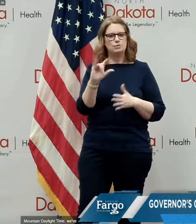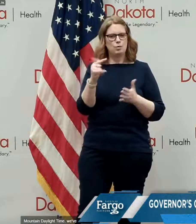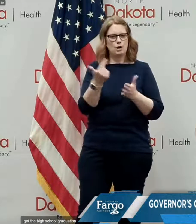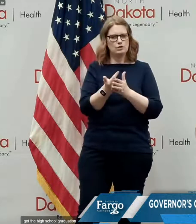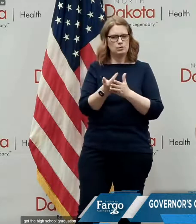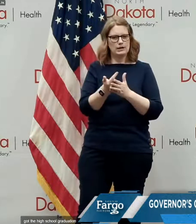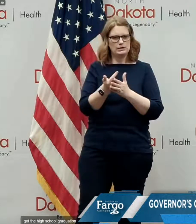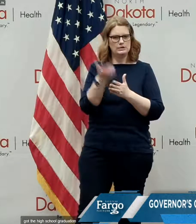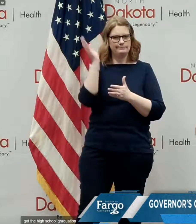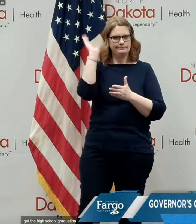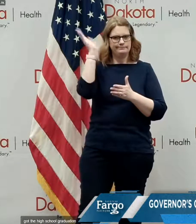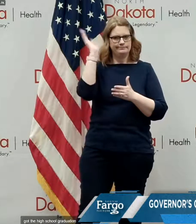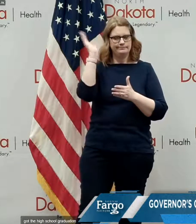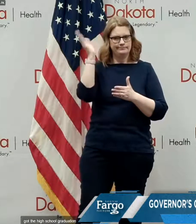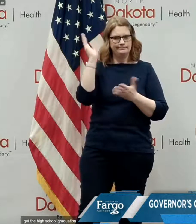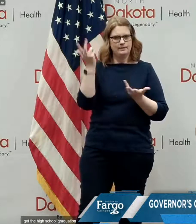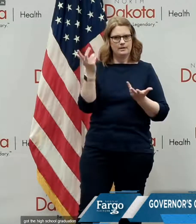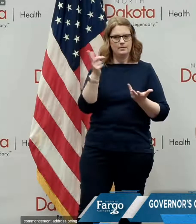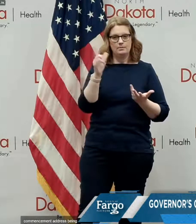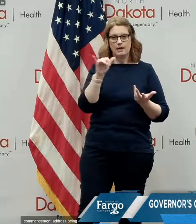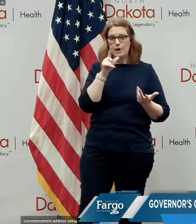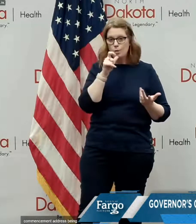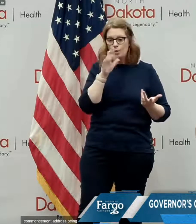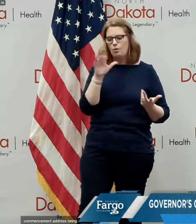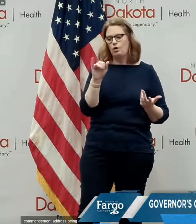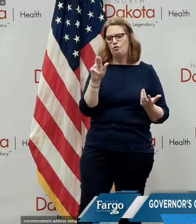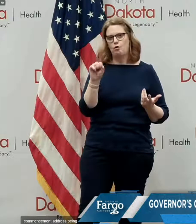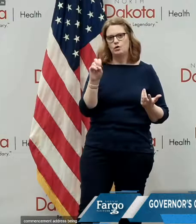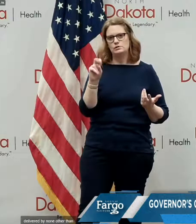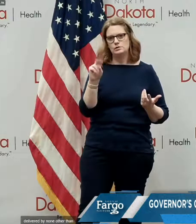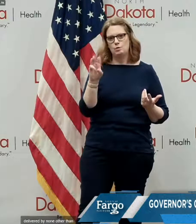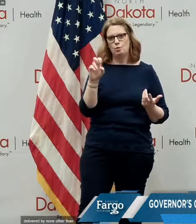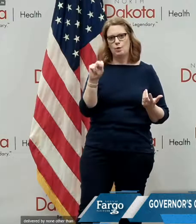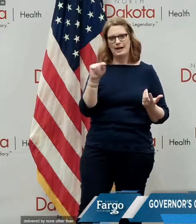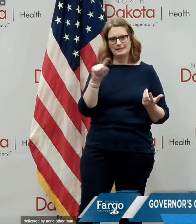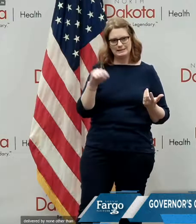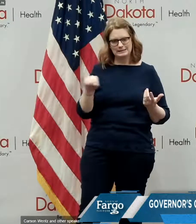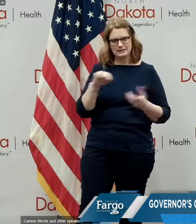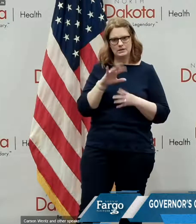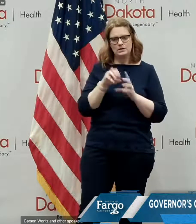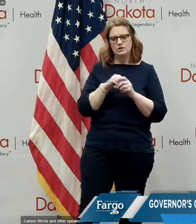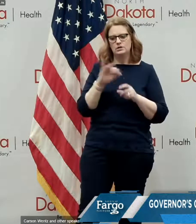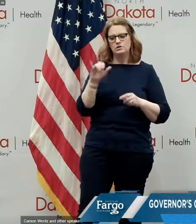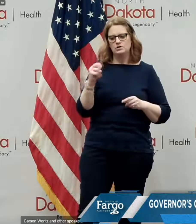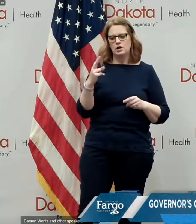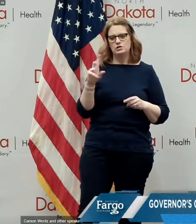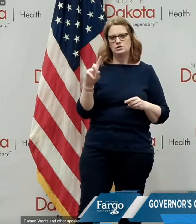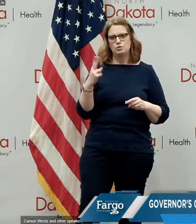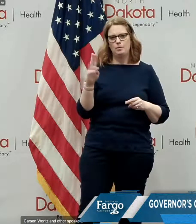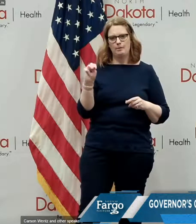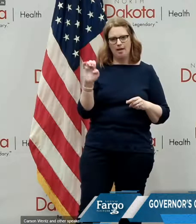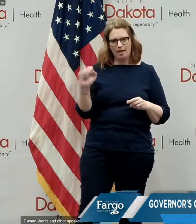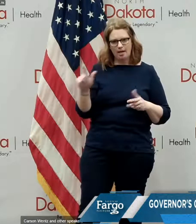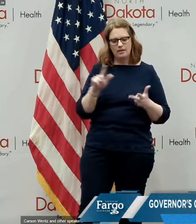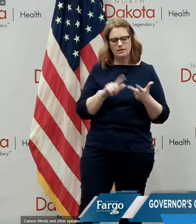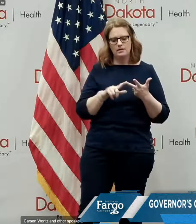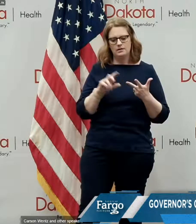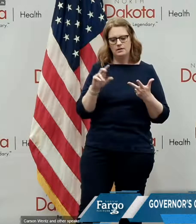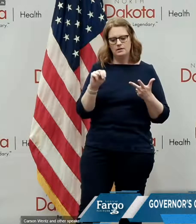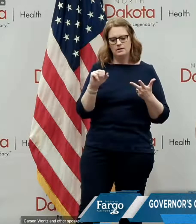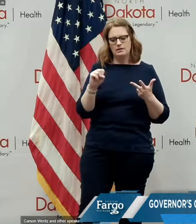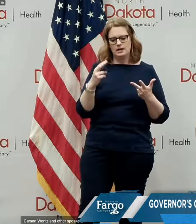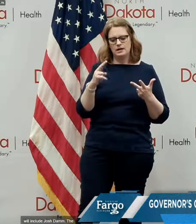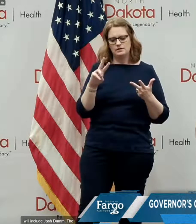commencement address being delivered by none other than Carson Wentz, and other speakers will include Josh Duhamel, the Nashville